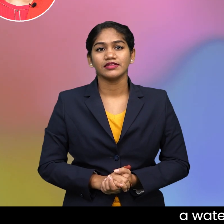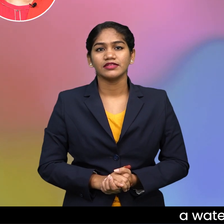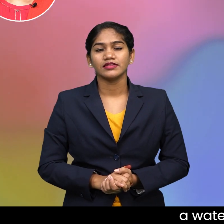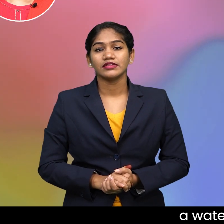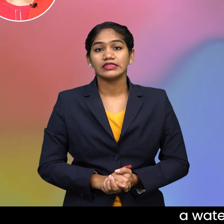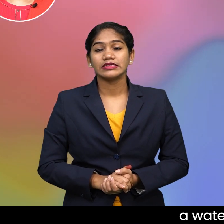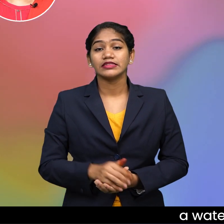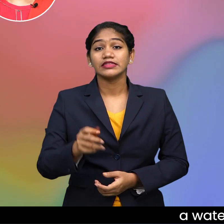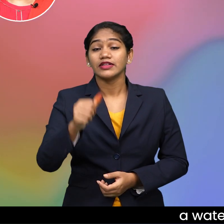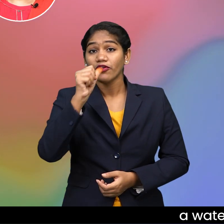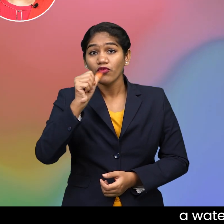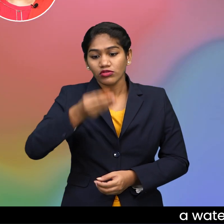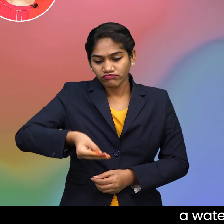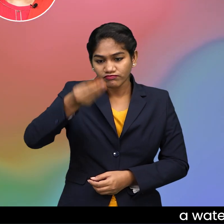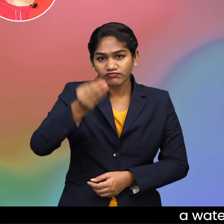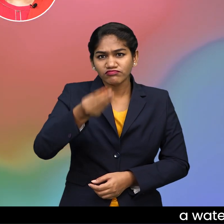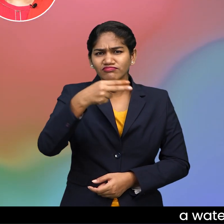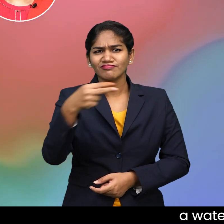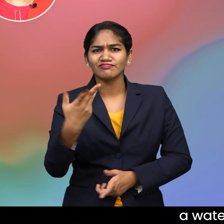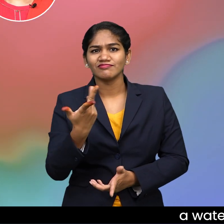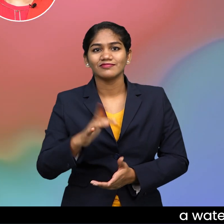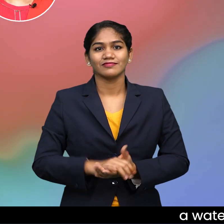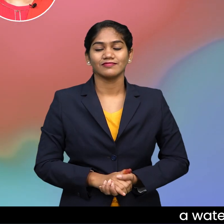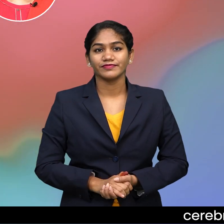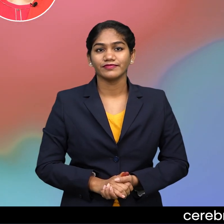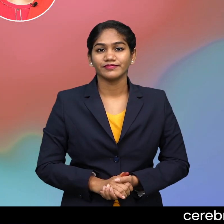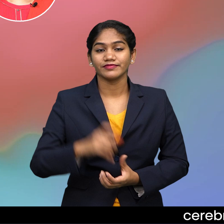a watery fluid called